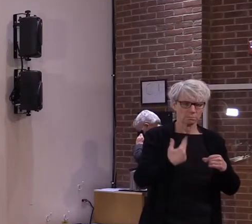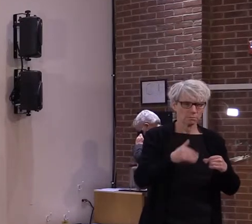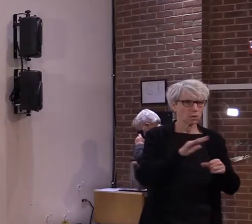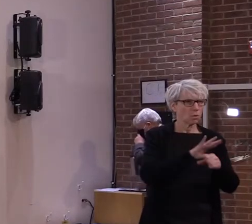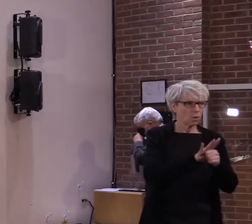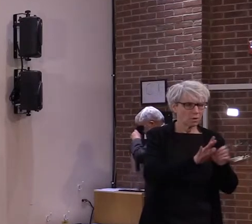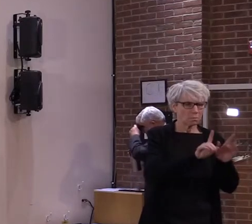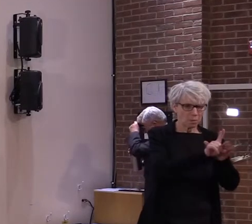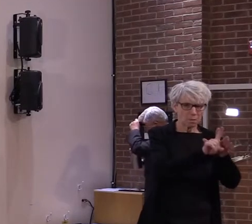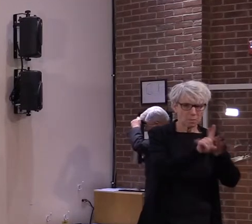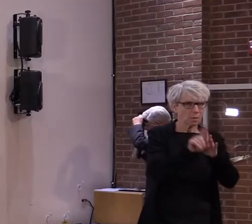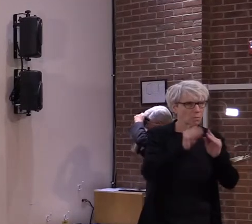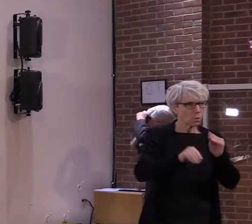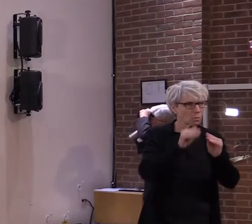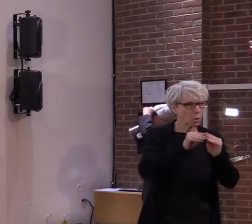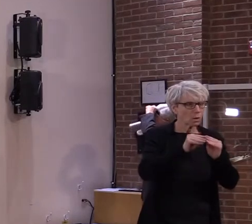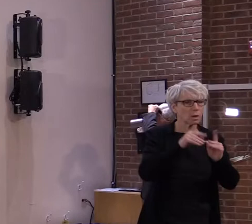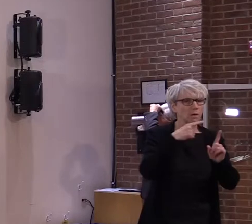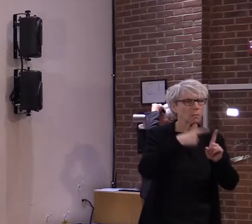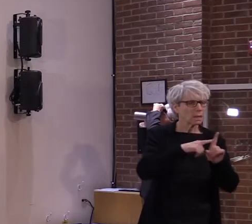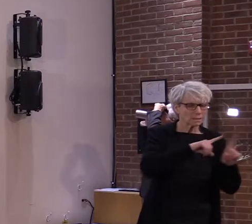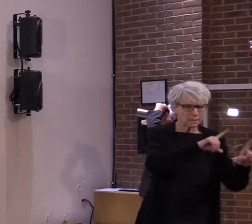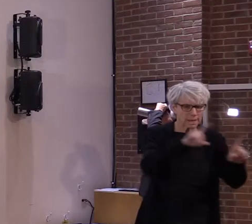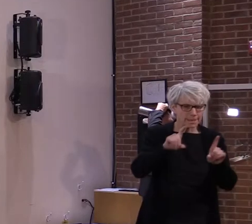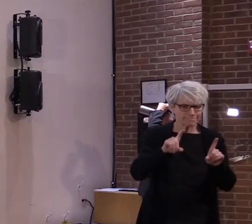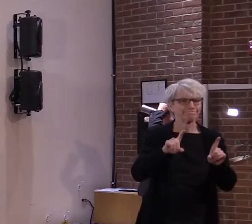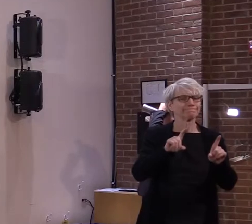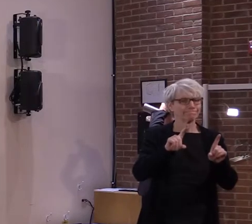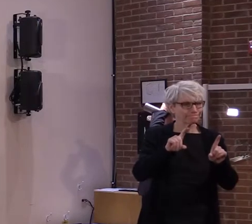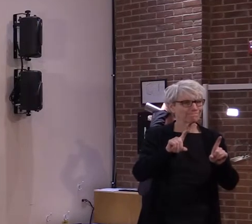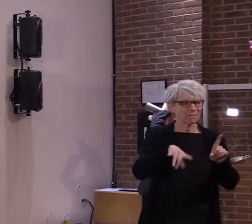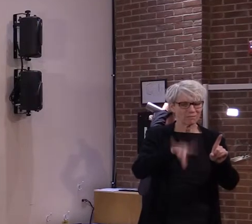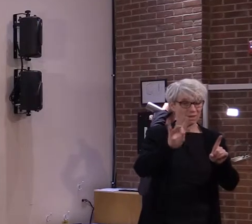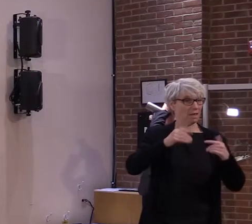slightly higher positivity rate of 2.2%.